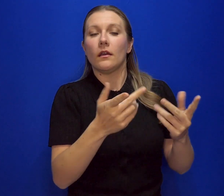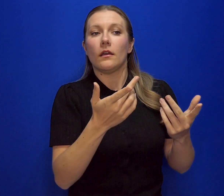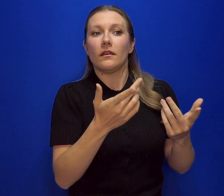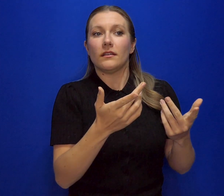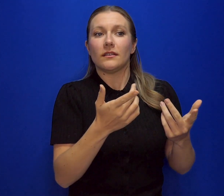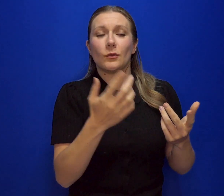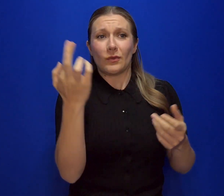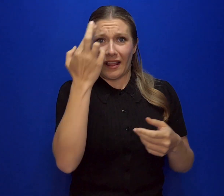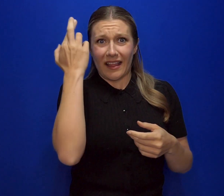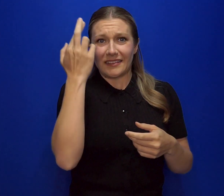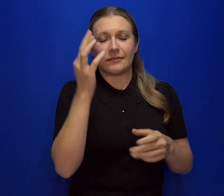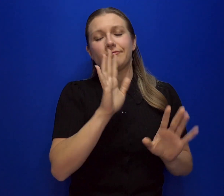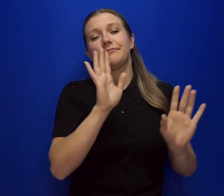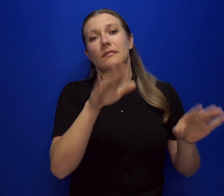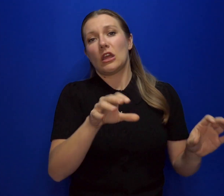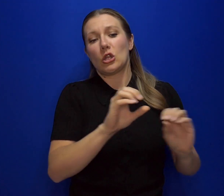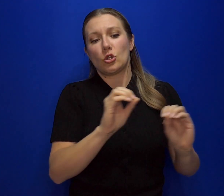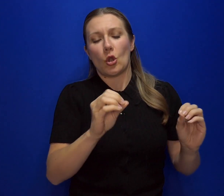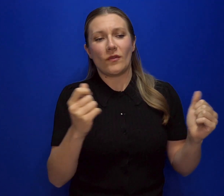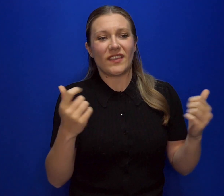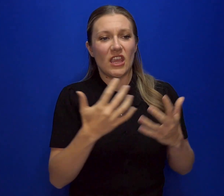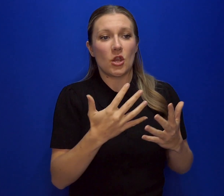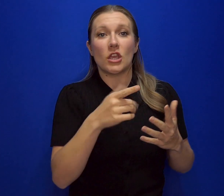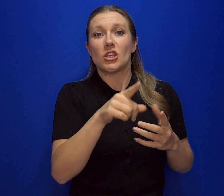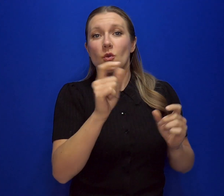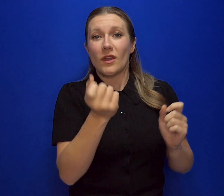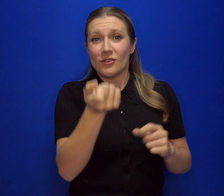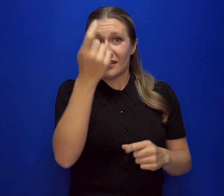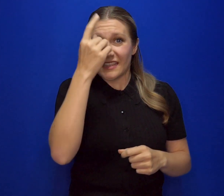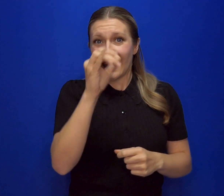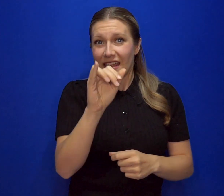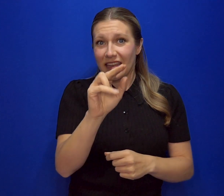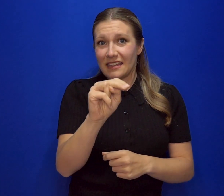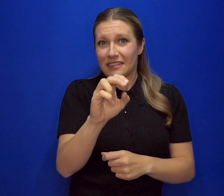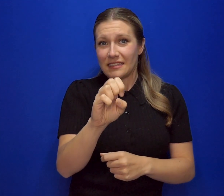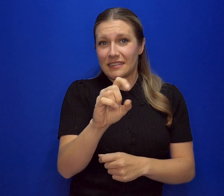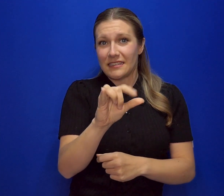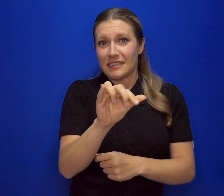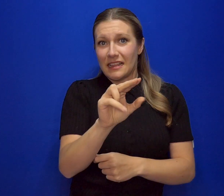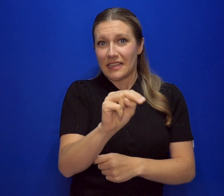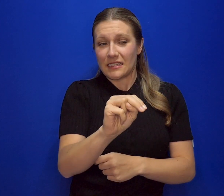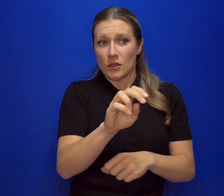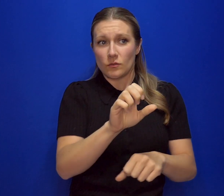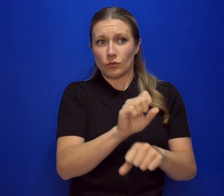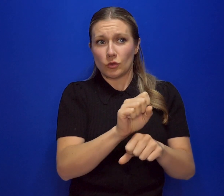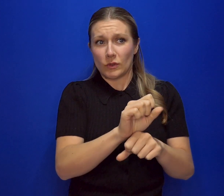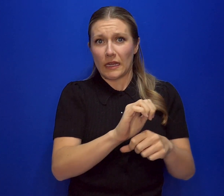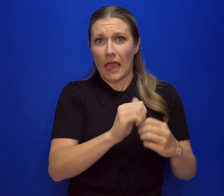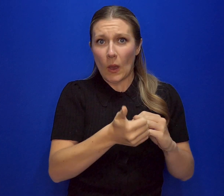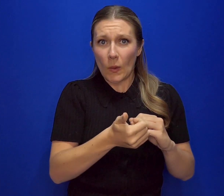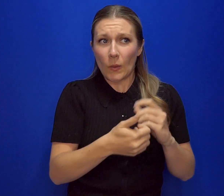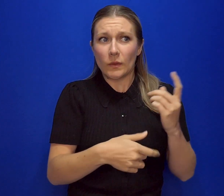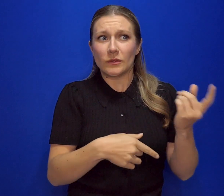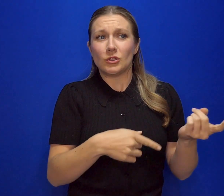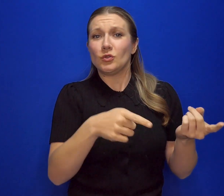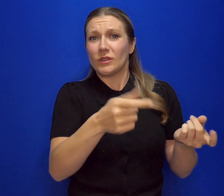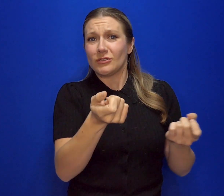do, of there is no fear, and you understand the action of insulin. You understand how to manage around